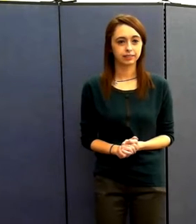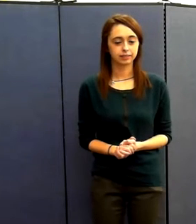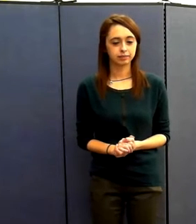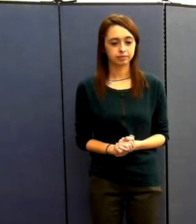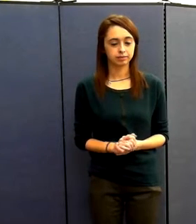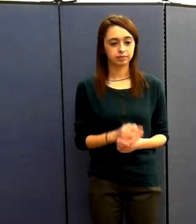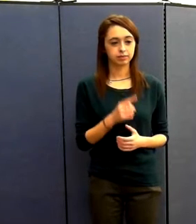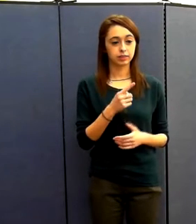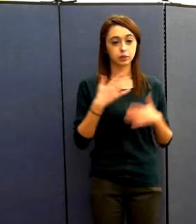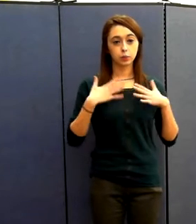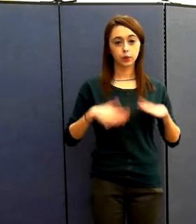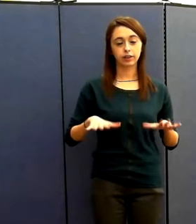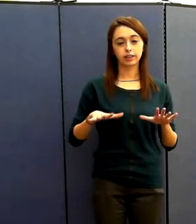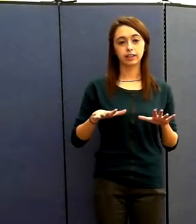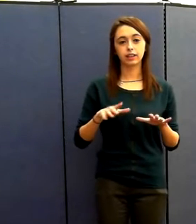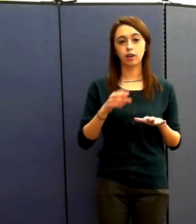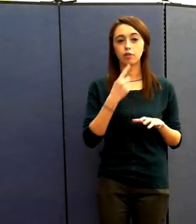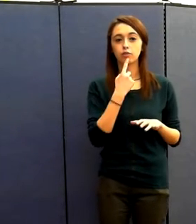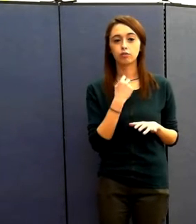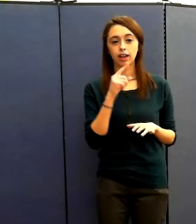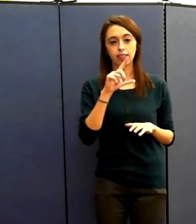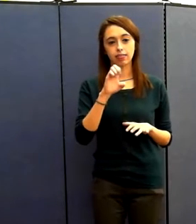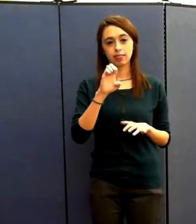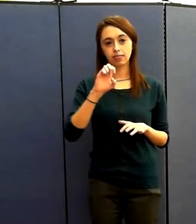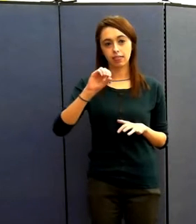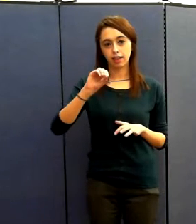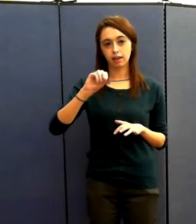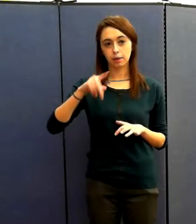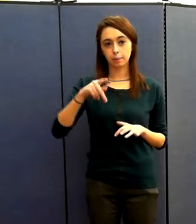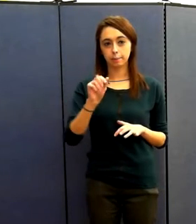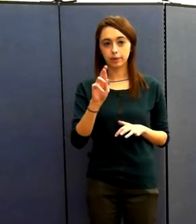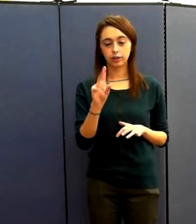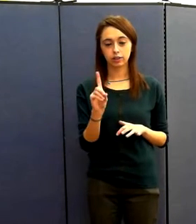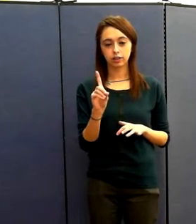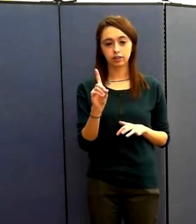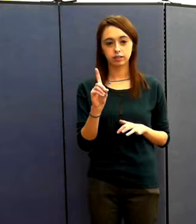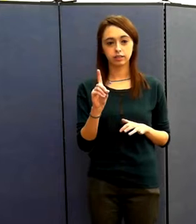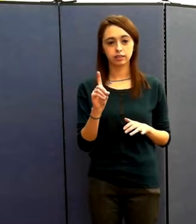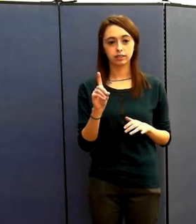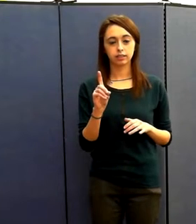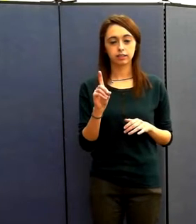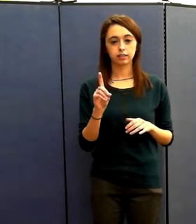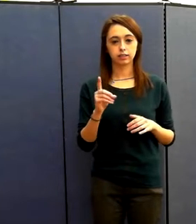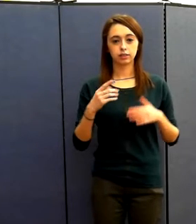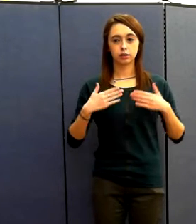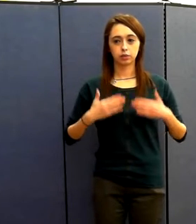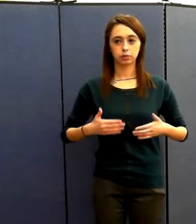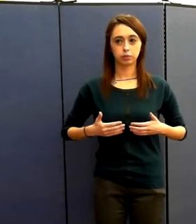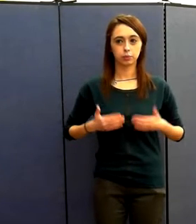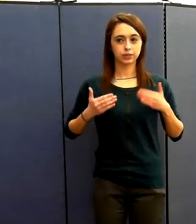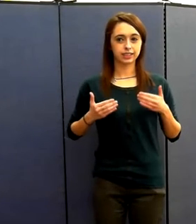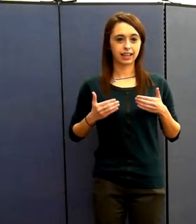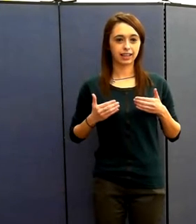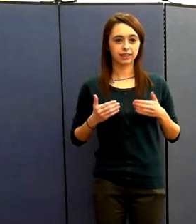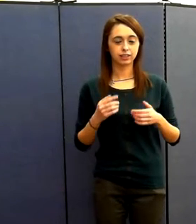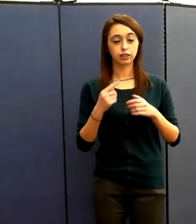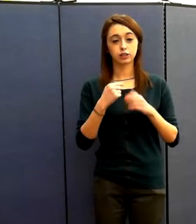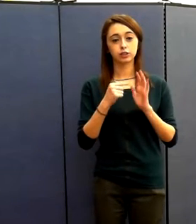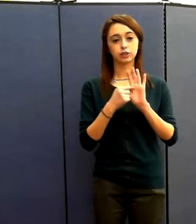leopard bustier, which shows off her bright tattoo sleeves. She tells me that